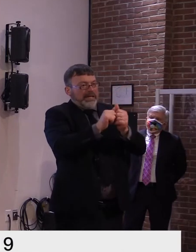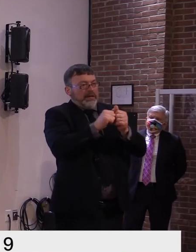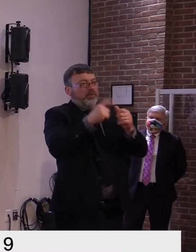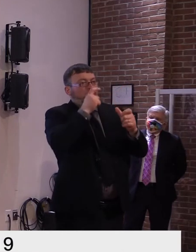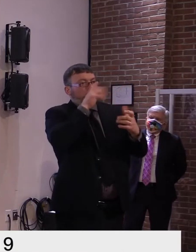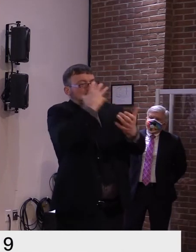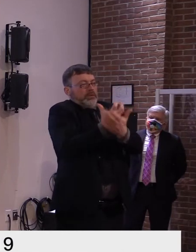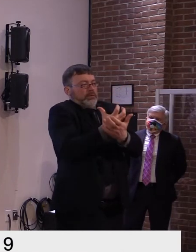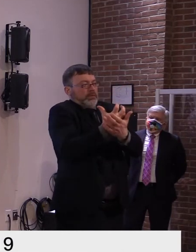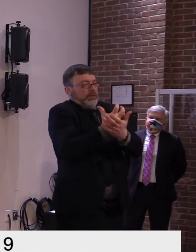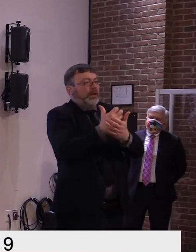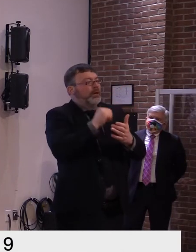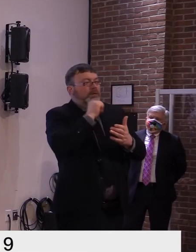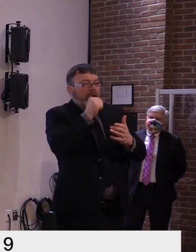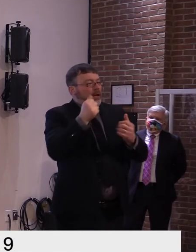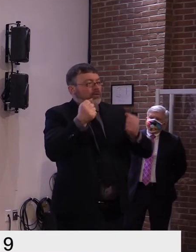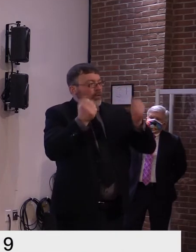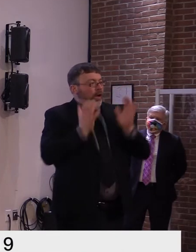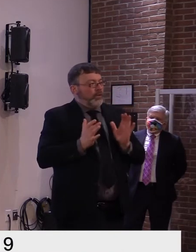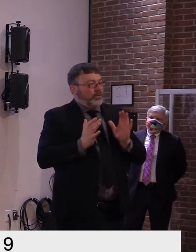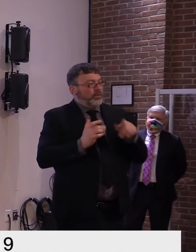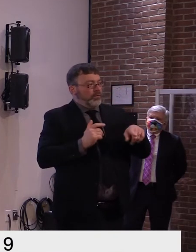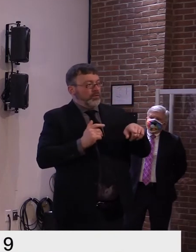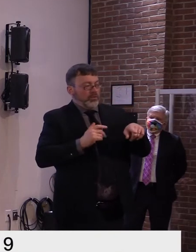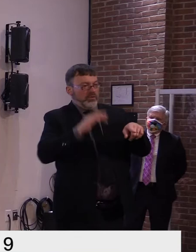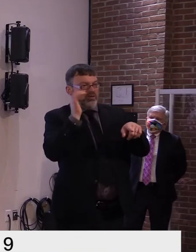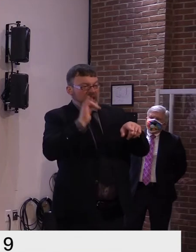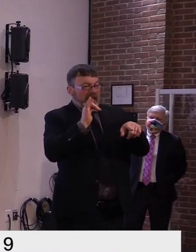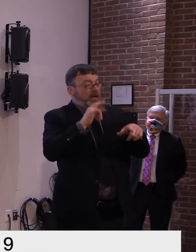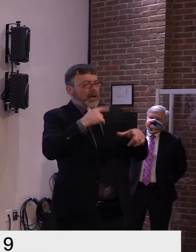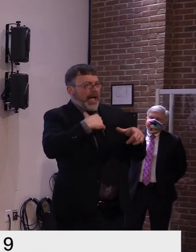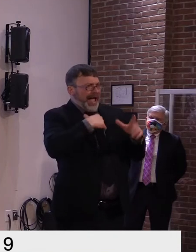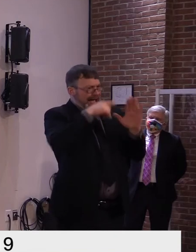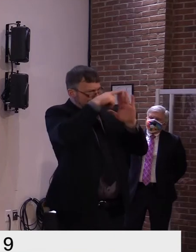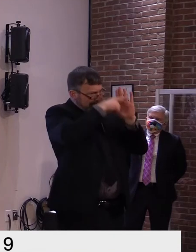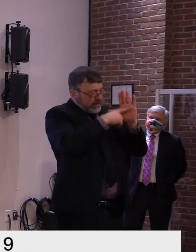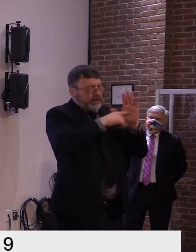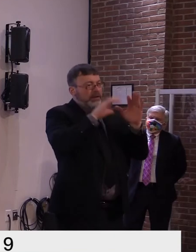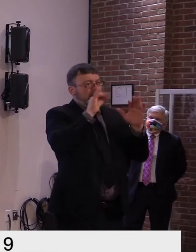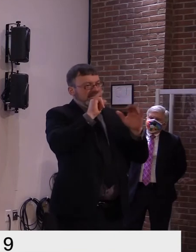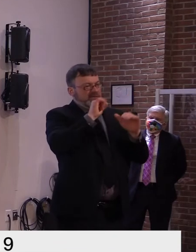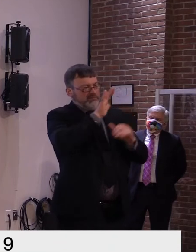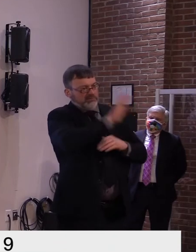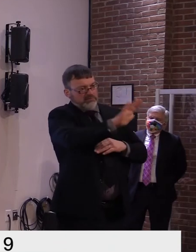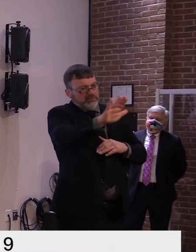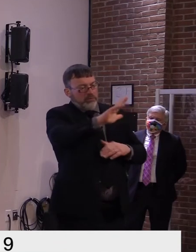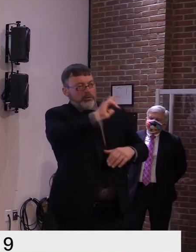folks' responsibility is personal to adhere to the quarantine guidance.